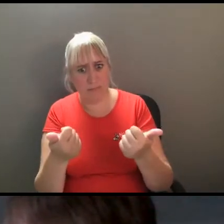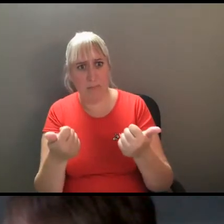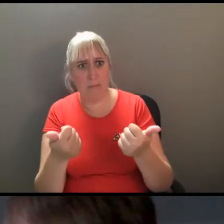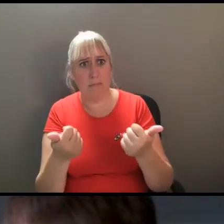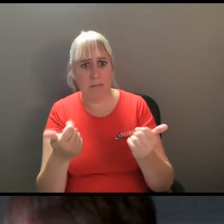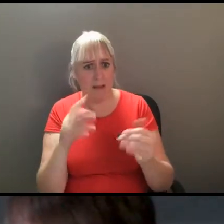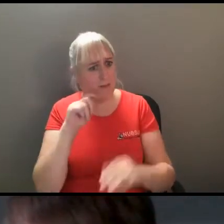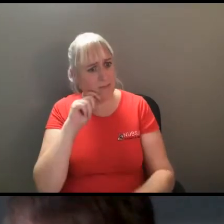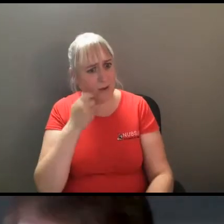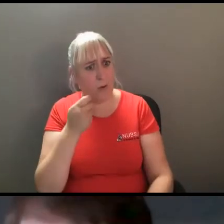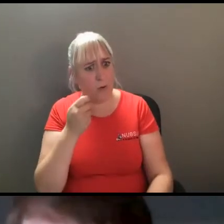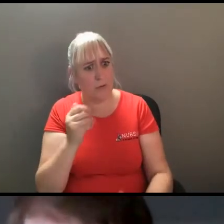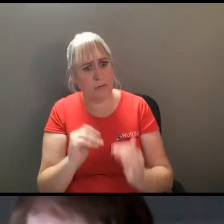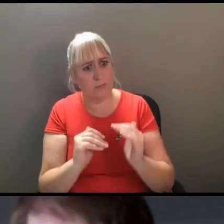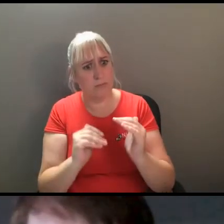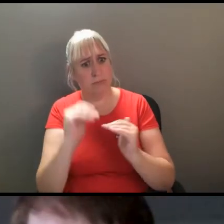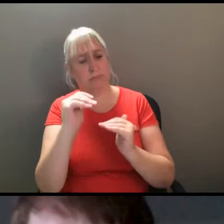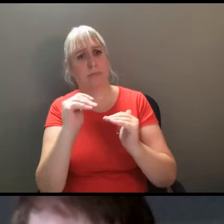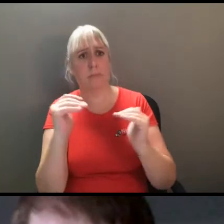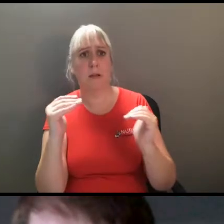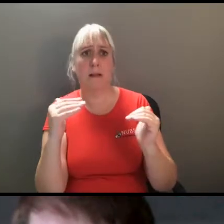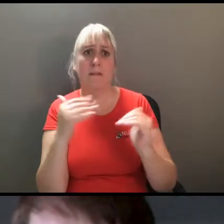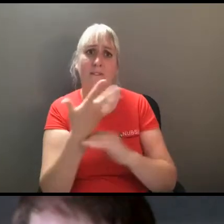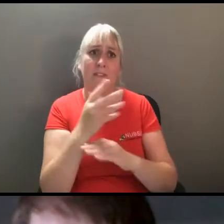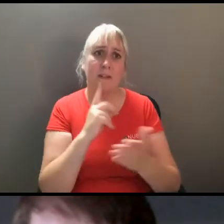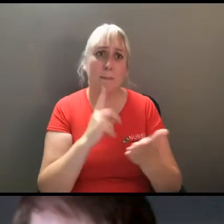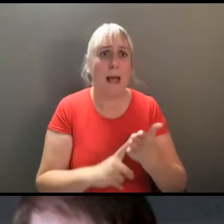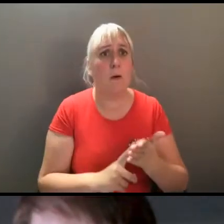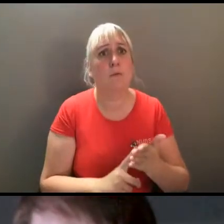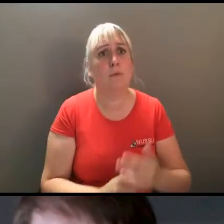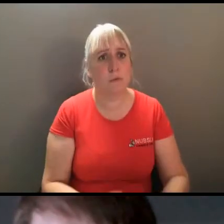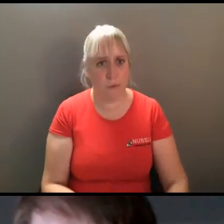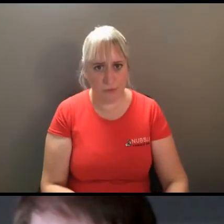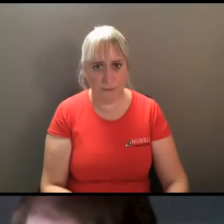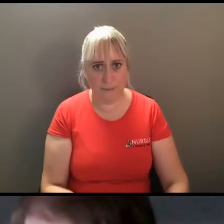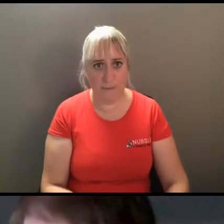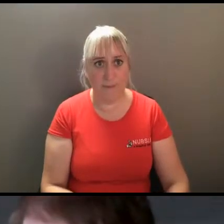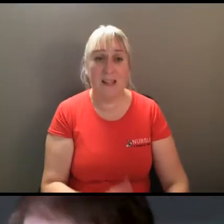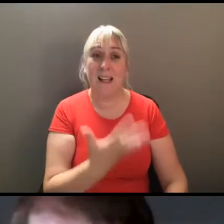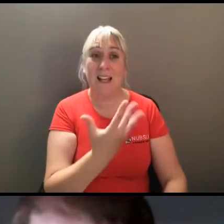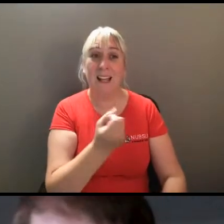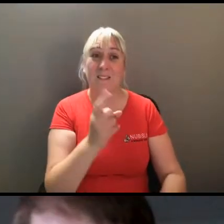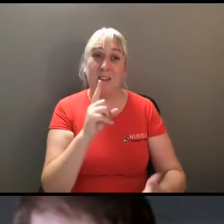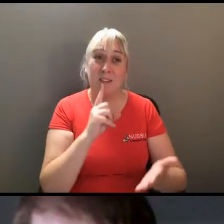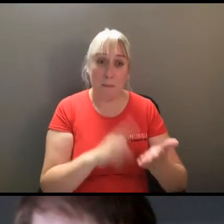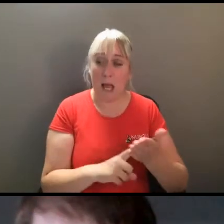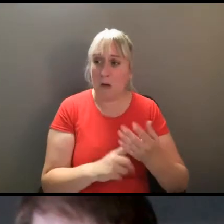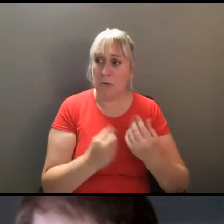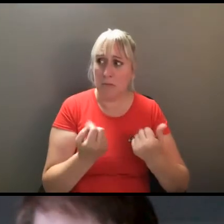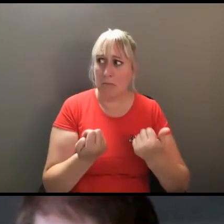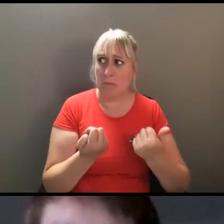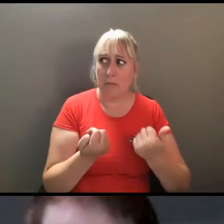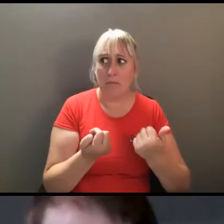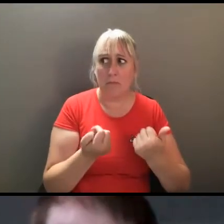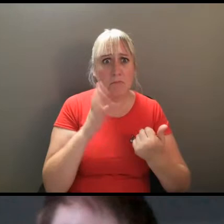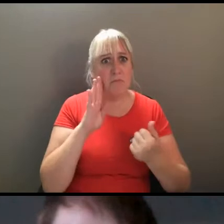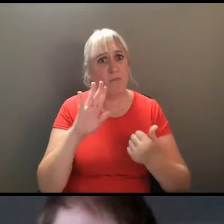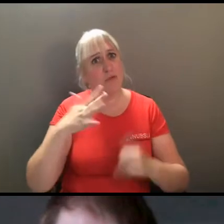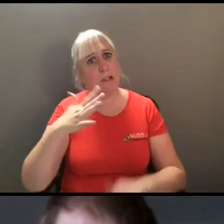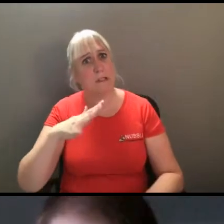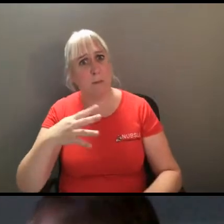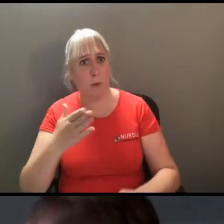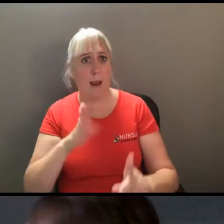on finance. So £50, the £50 doesn't sound like an unachievable aim. And